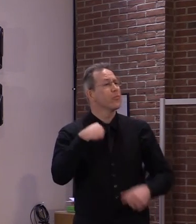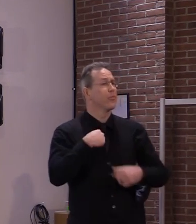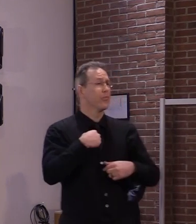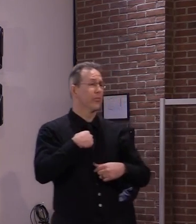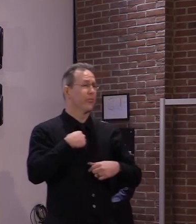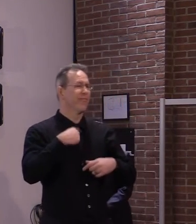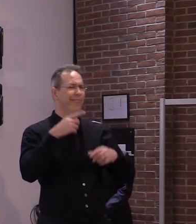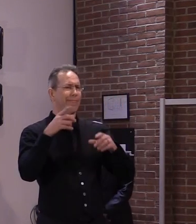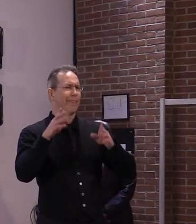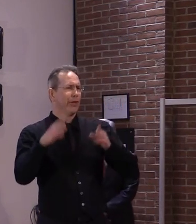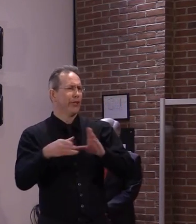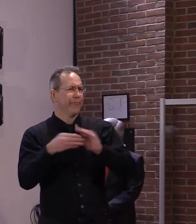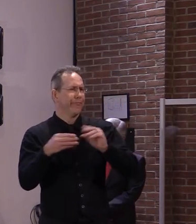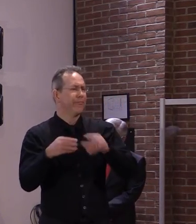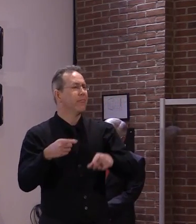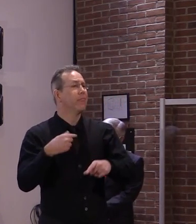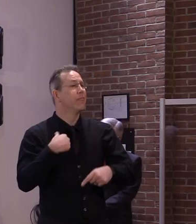vaccinated.